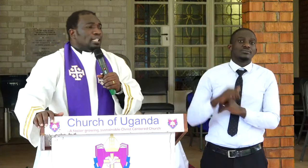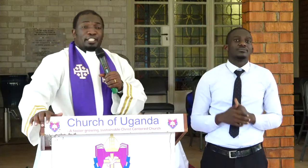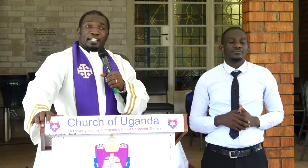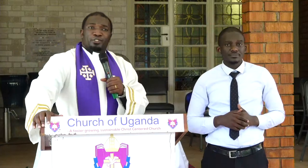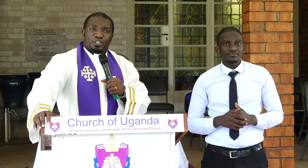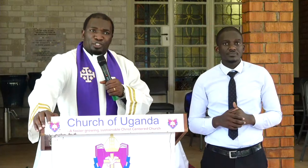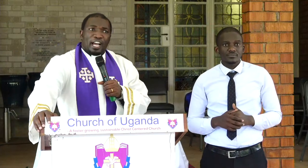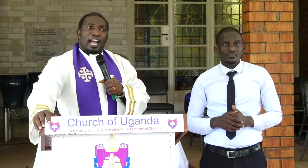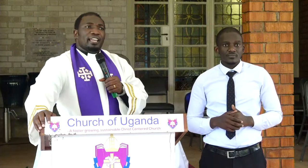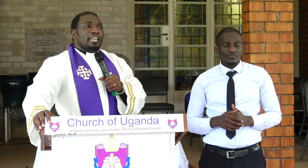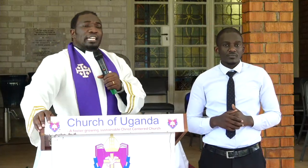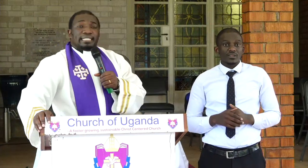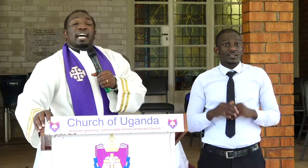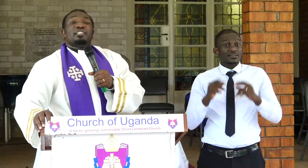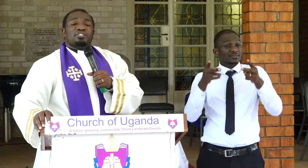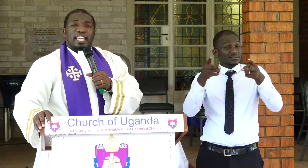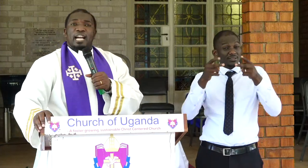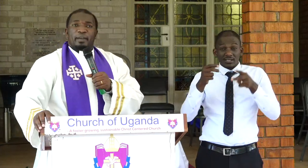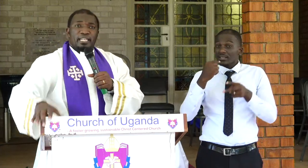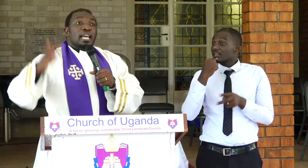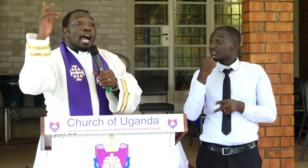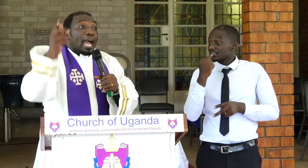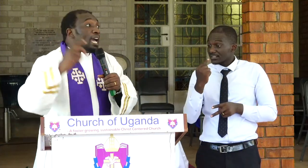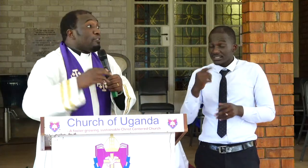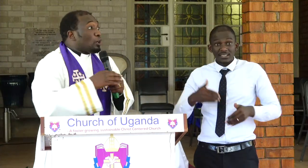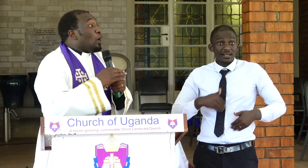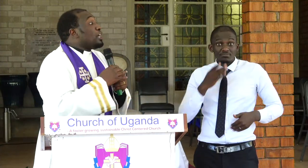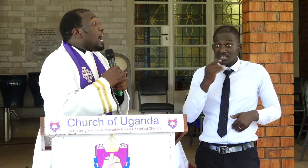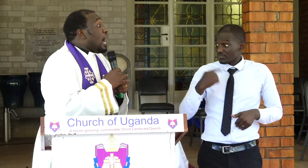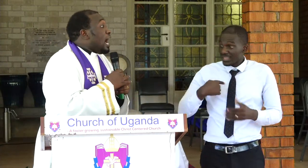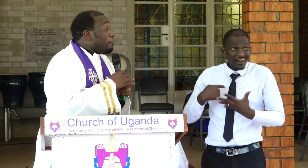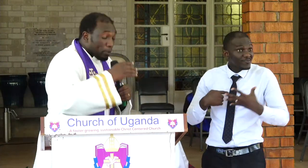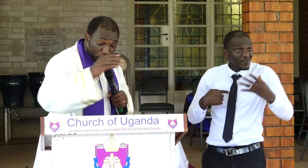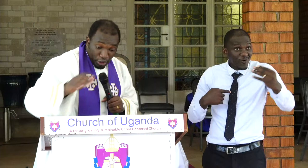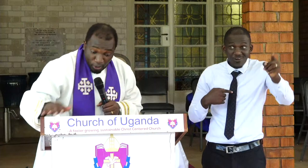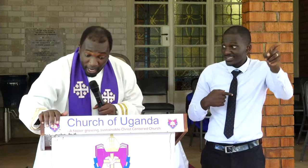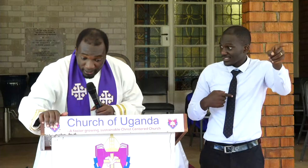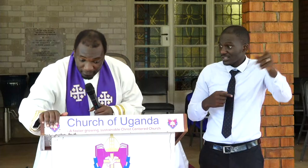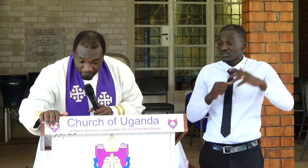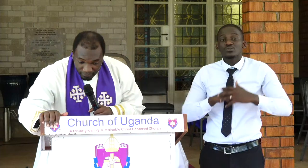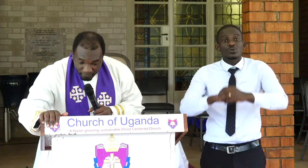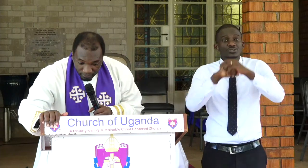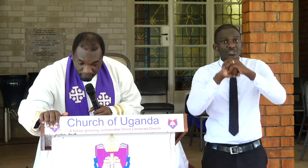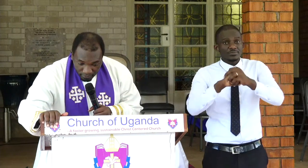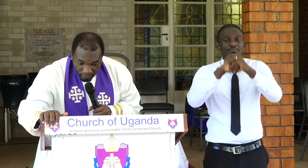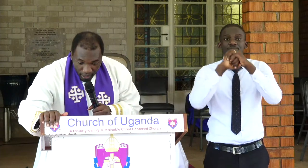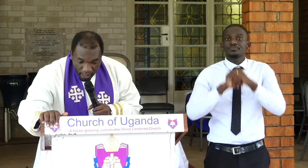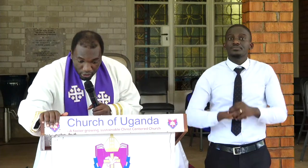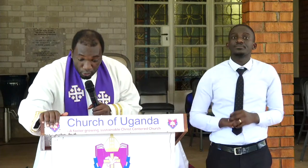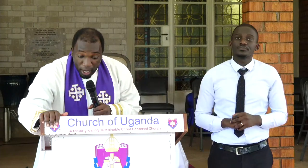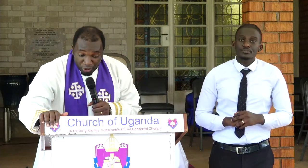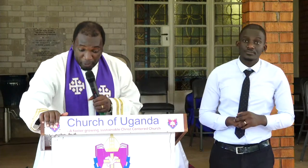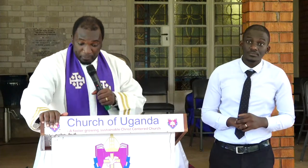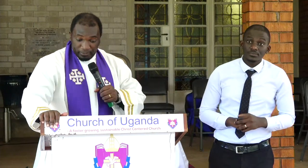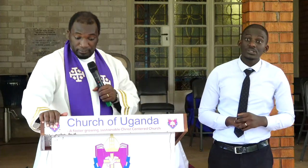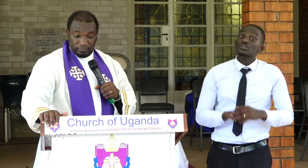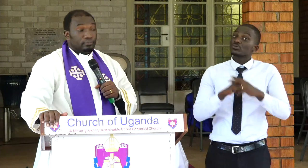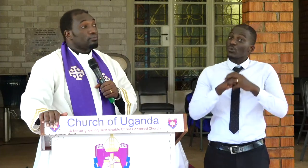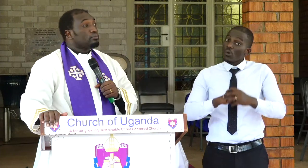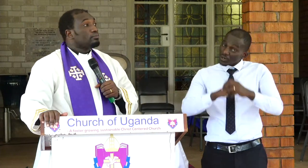God. Listen to this guy. He tells the young man, I have gone up to do what? To